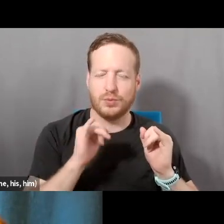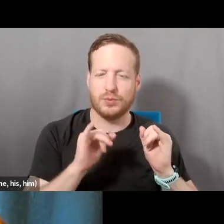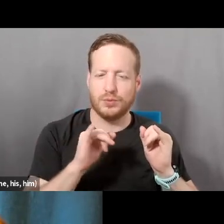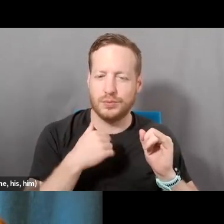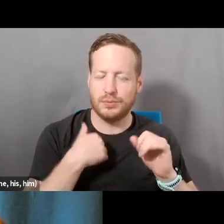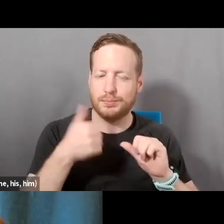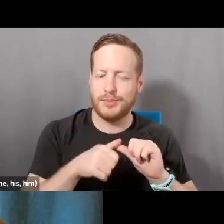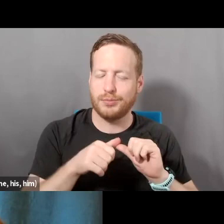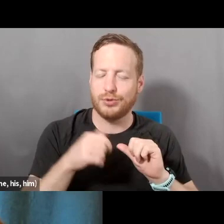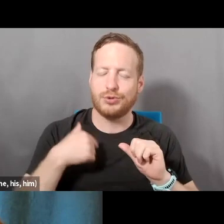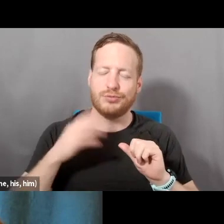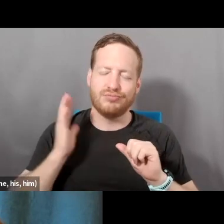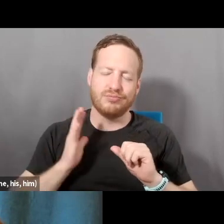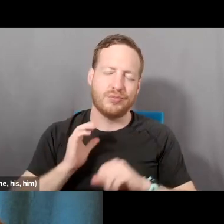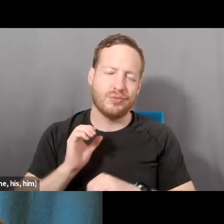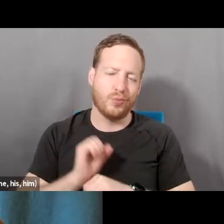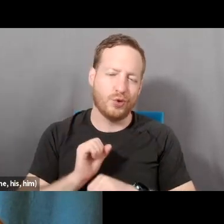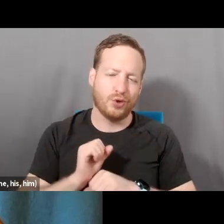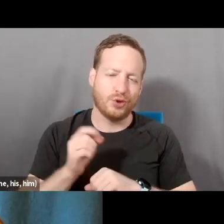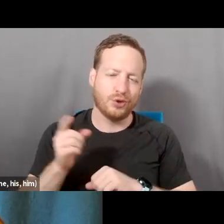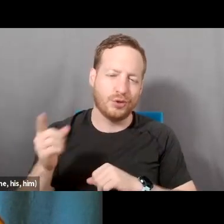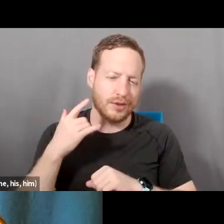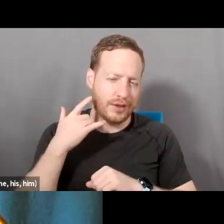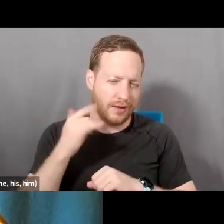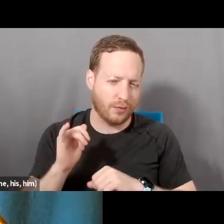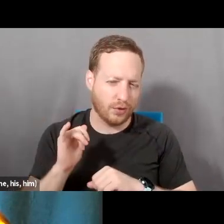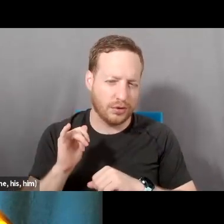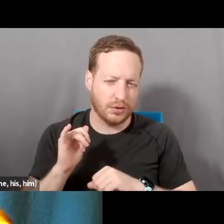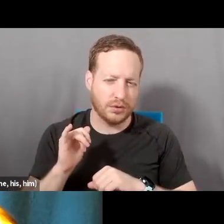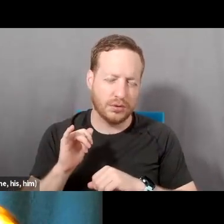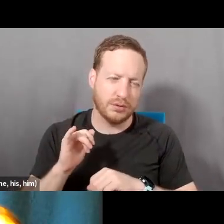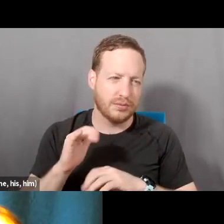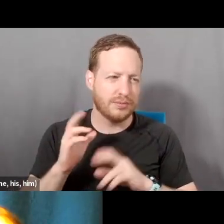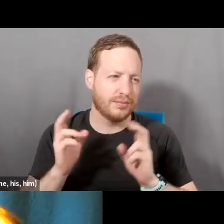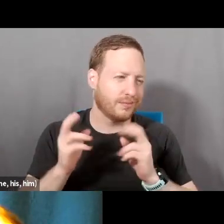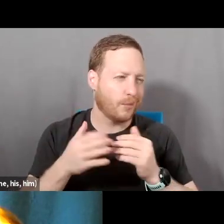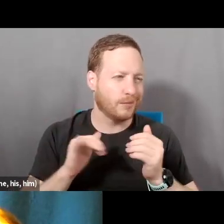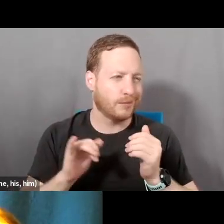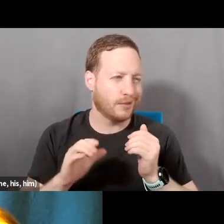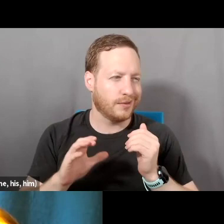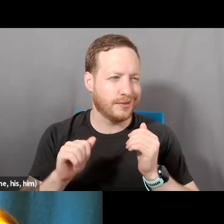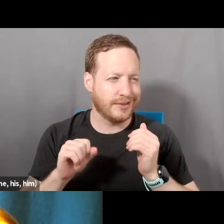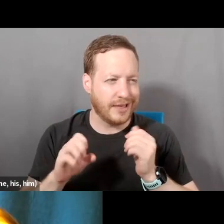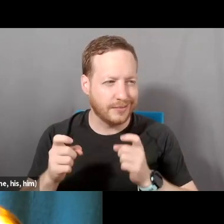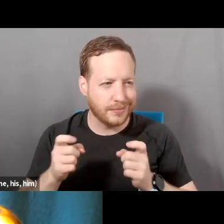and asking interpreters about interviews. So when I was working in California,